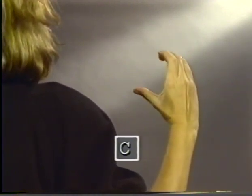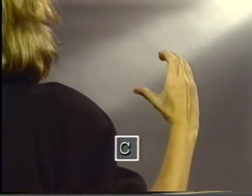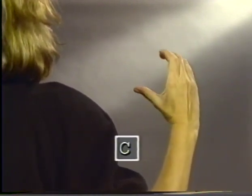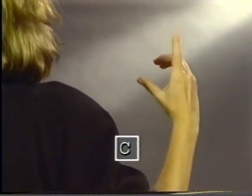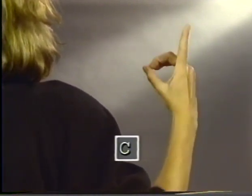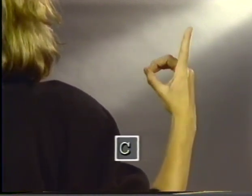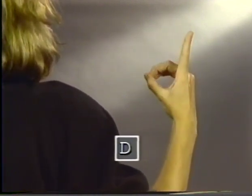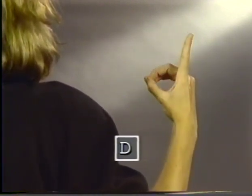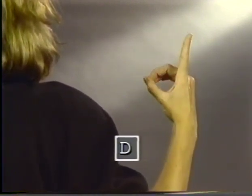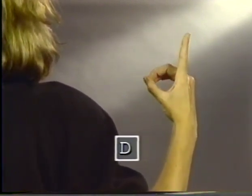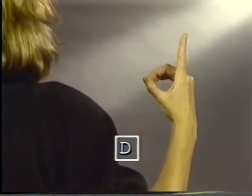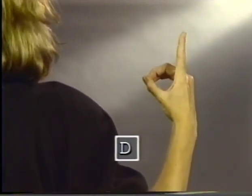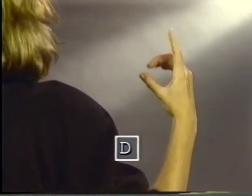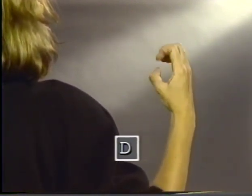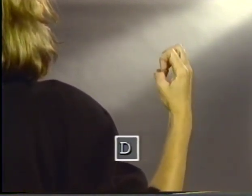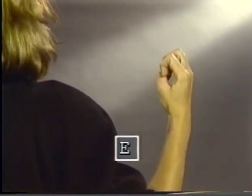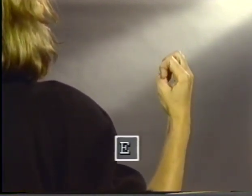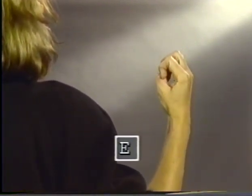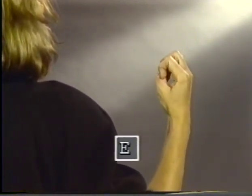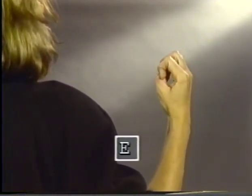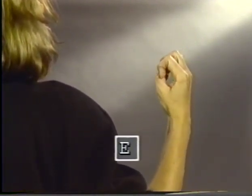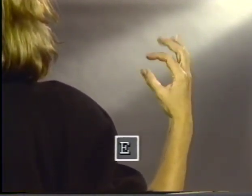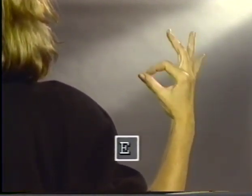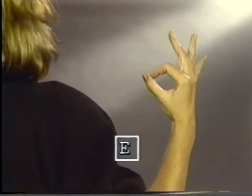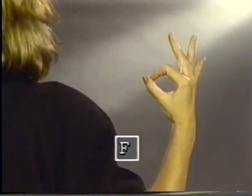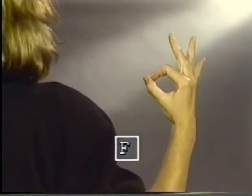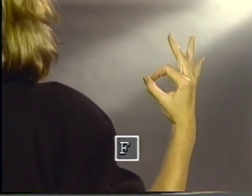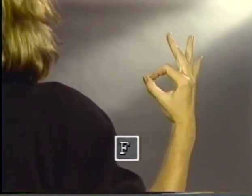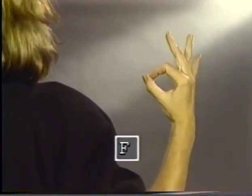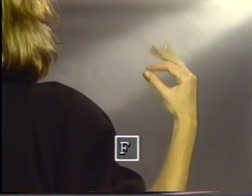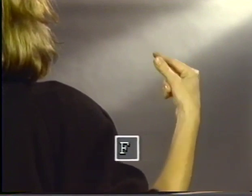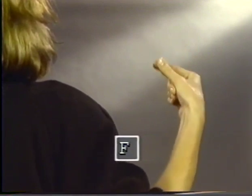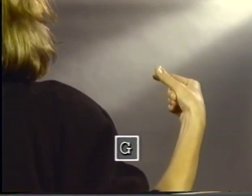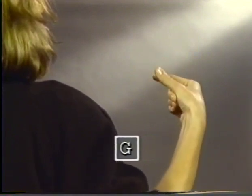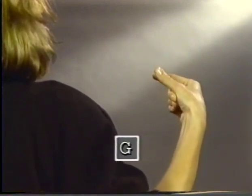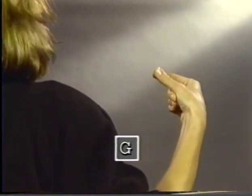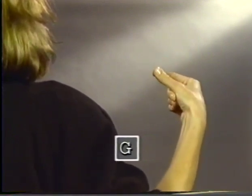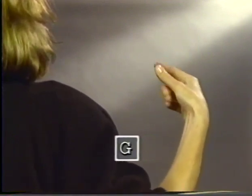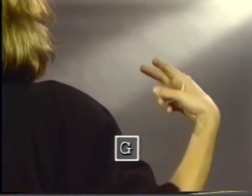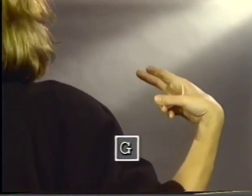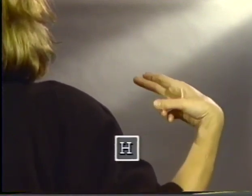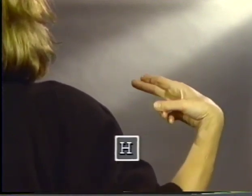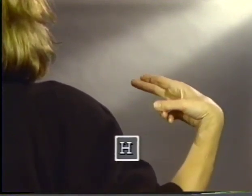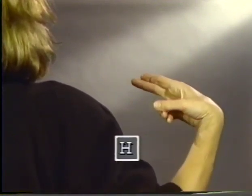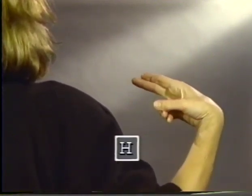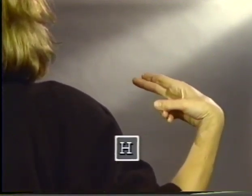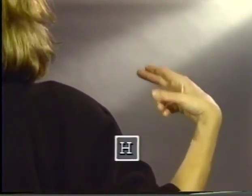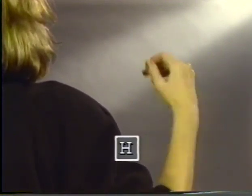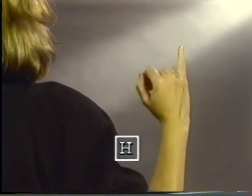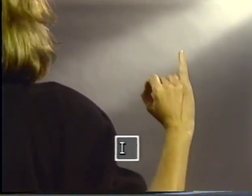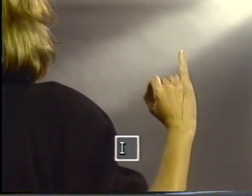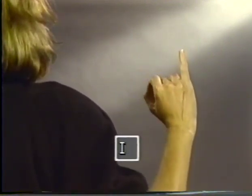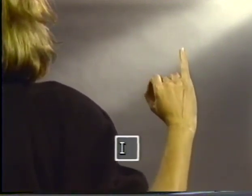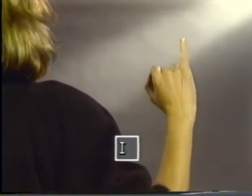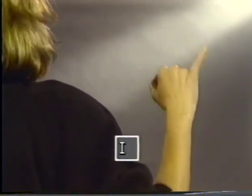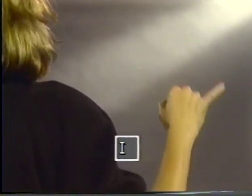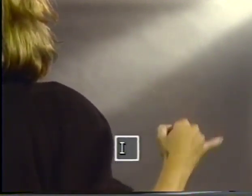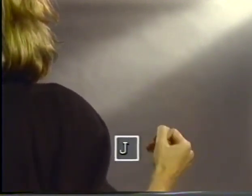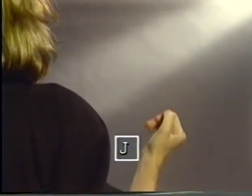language. First of all, many signs use a hand shape of one of the letters in the manual alphabet, so it is useful to know those hand